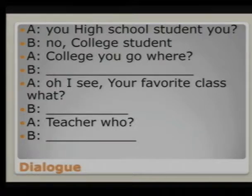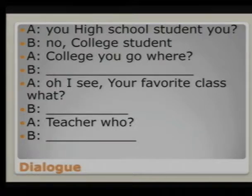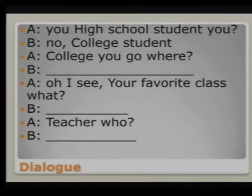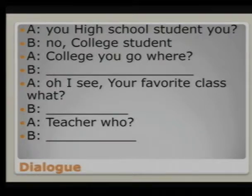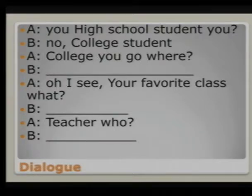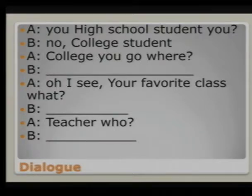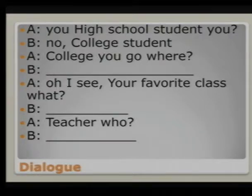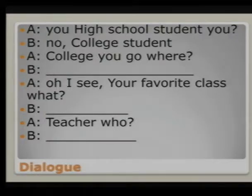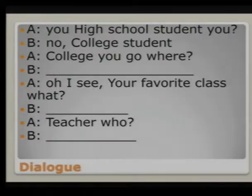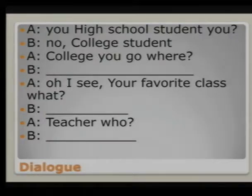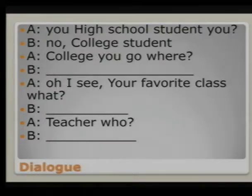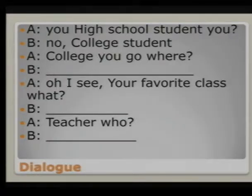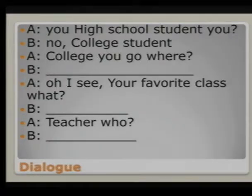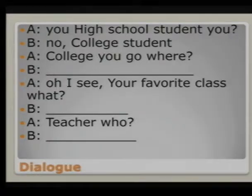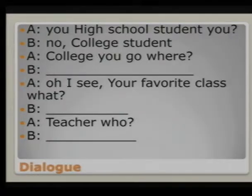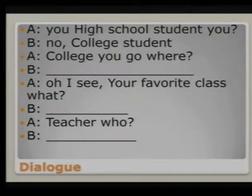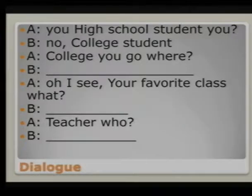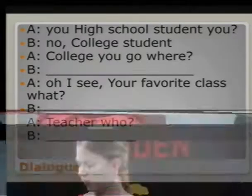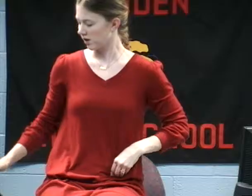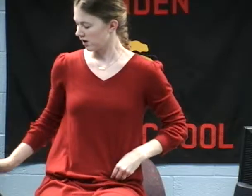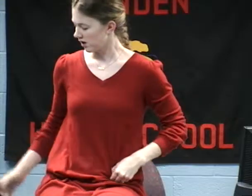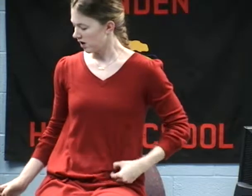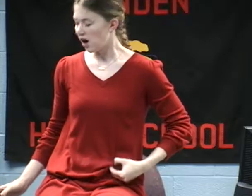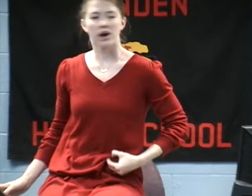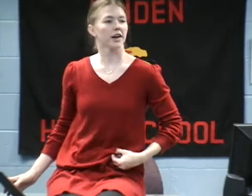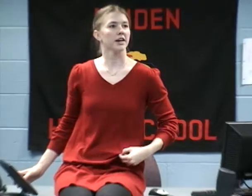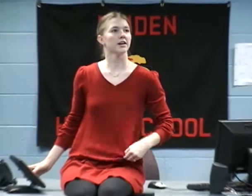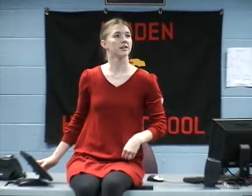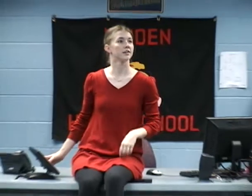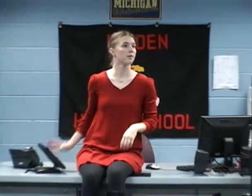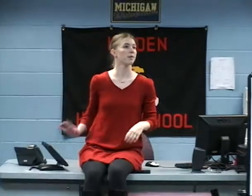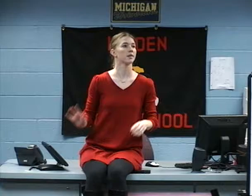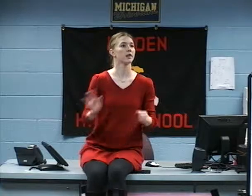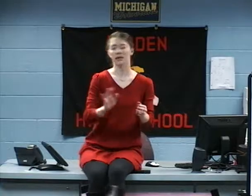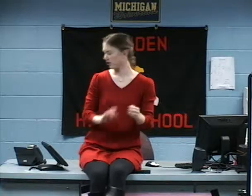question. It's still a big question. Alright.